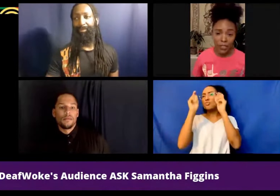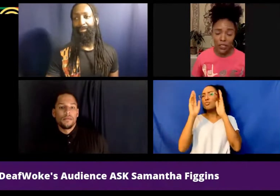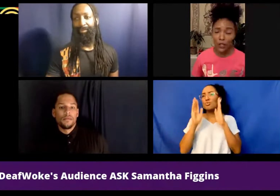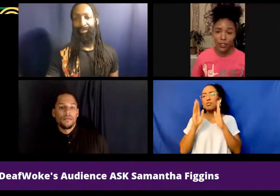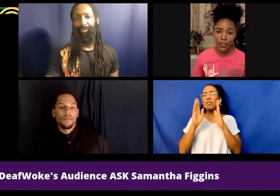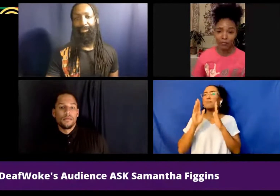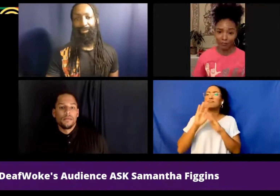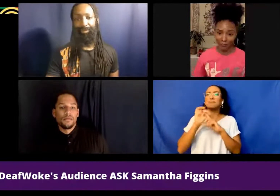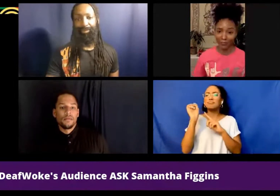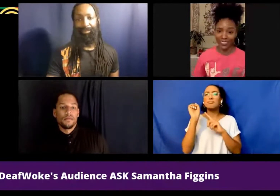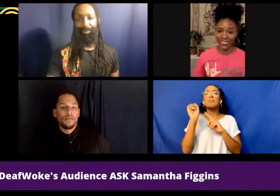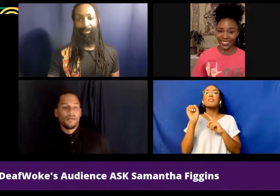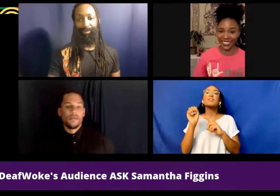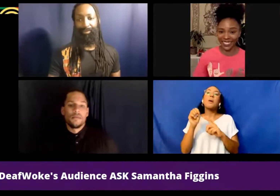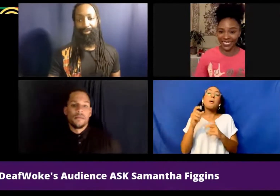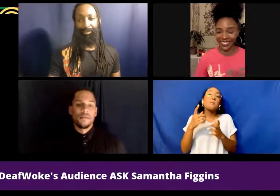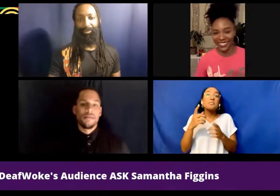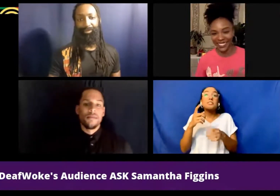time and research.